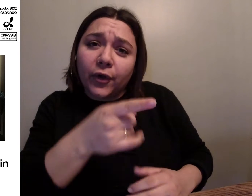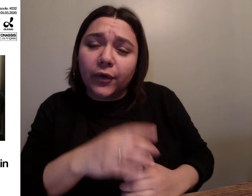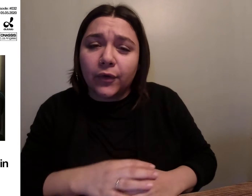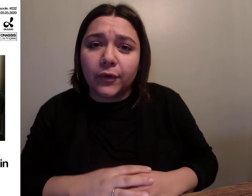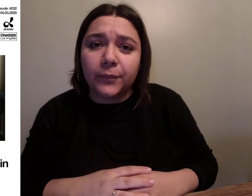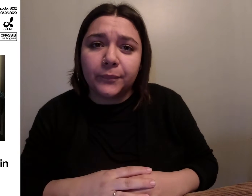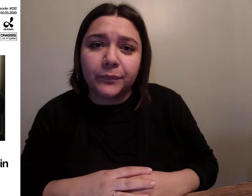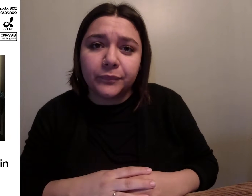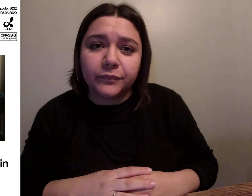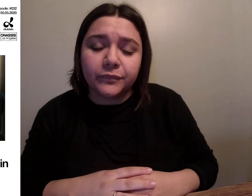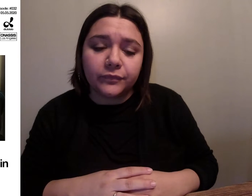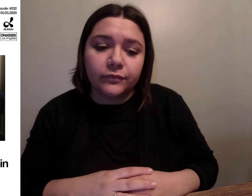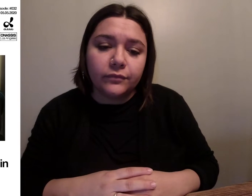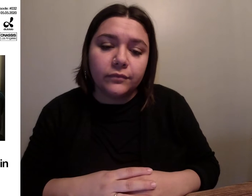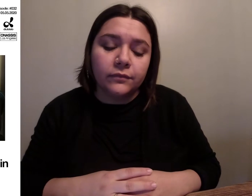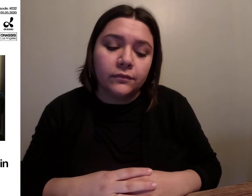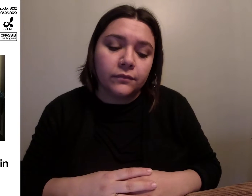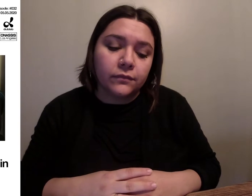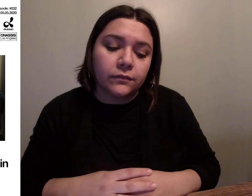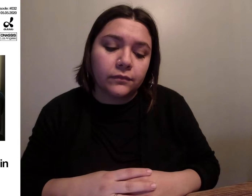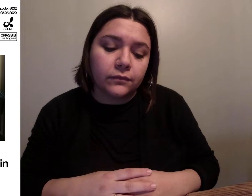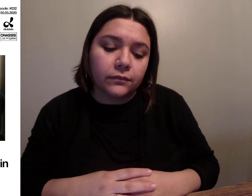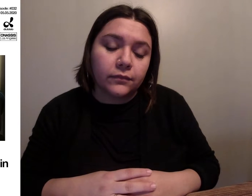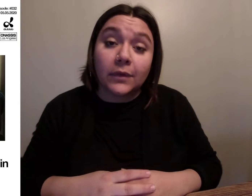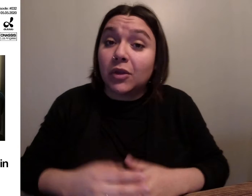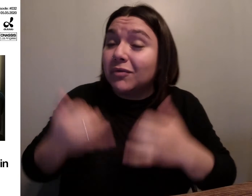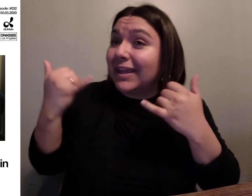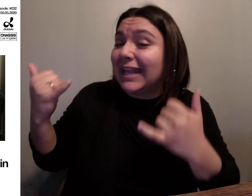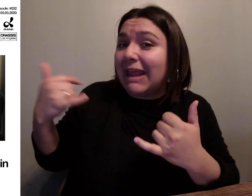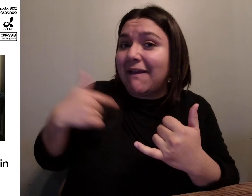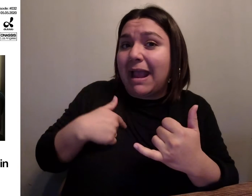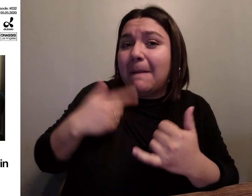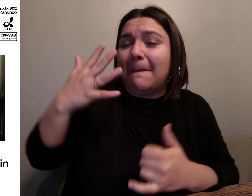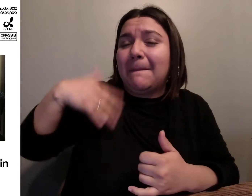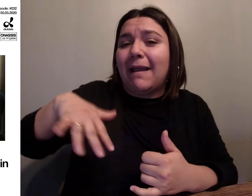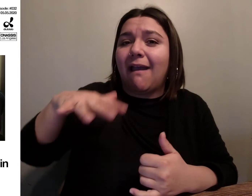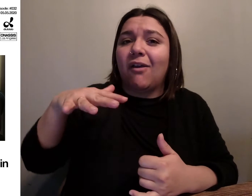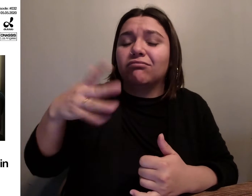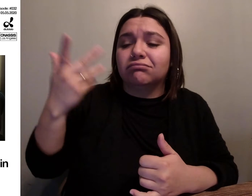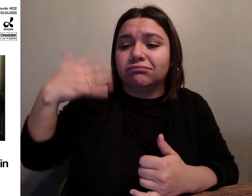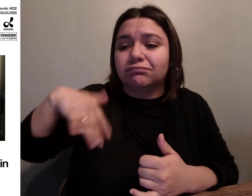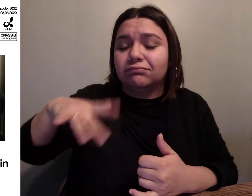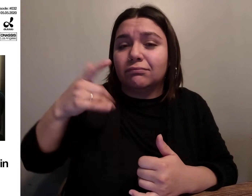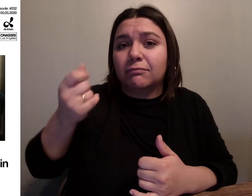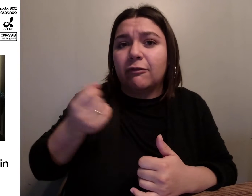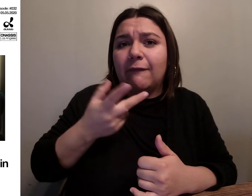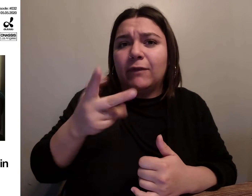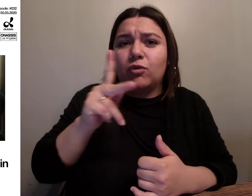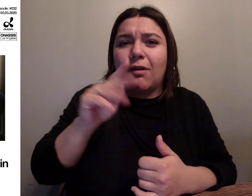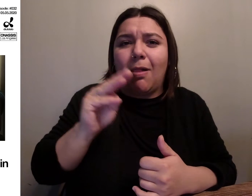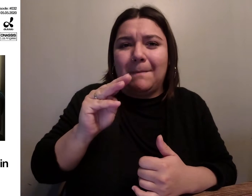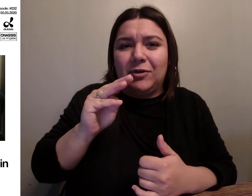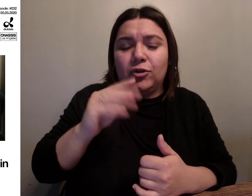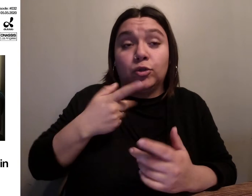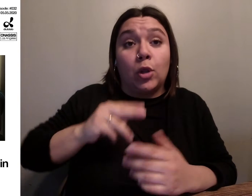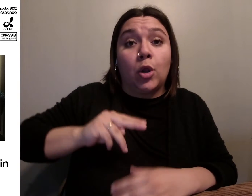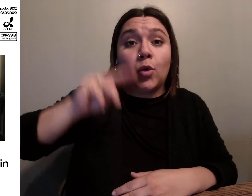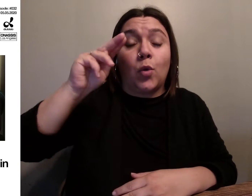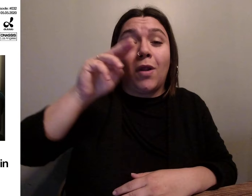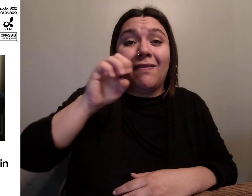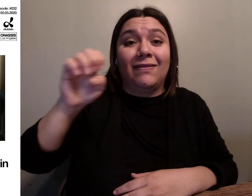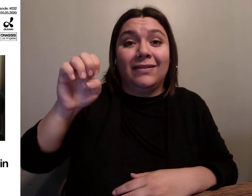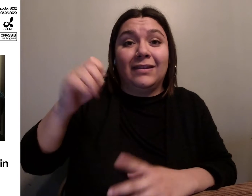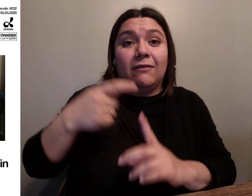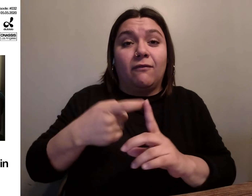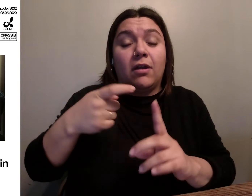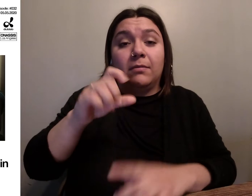I'm a couple of kilometers to the northeast of Sonoma, which is about,